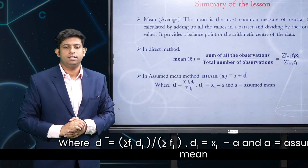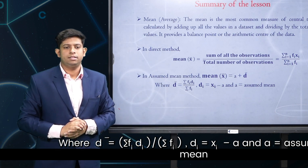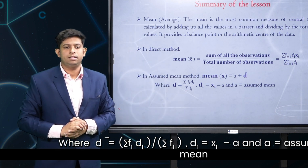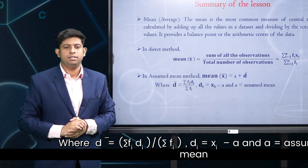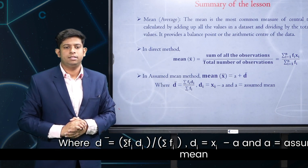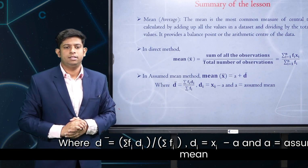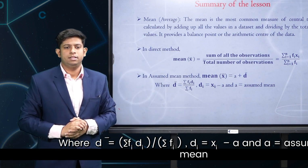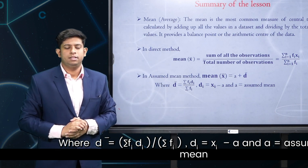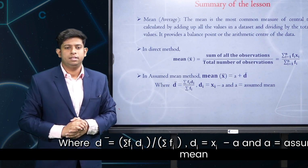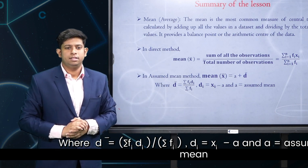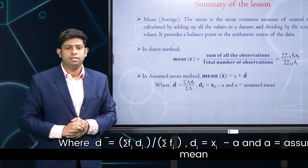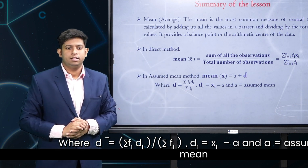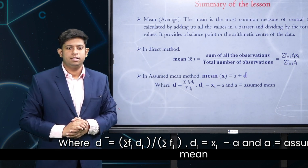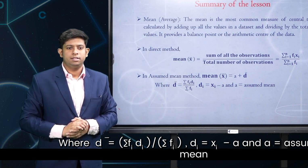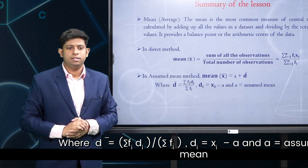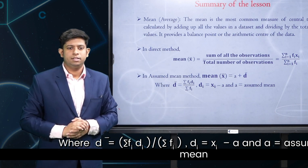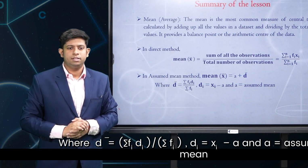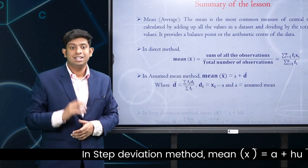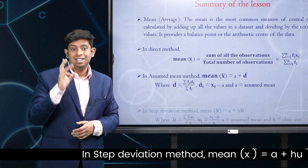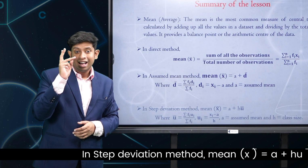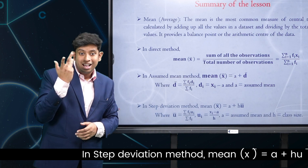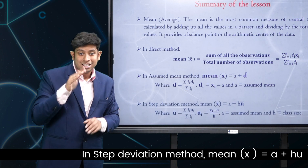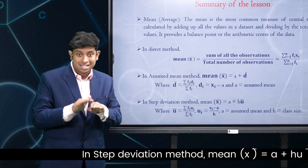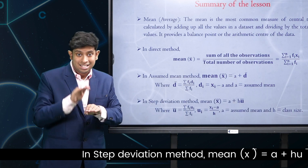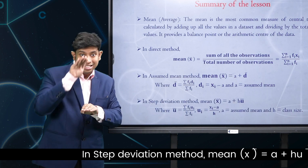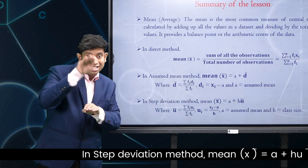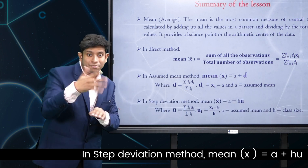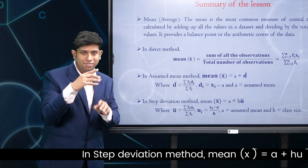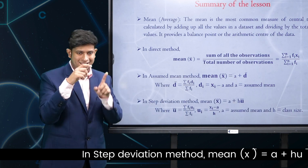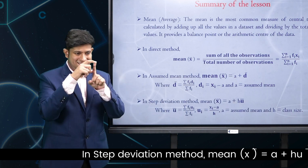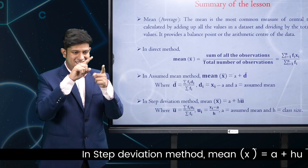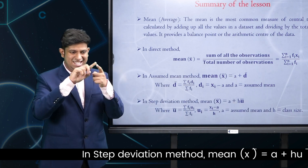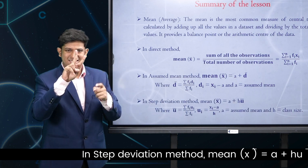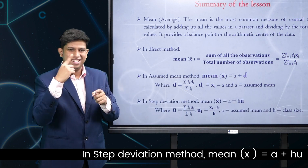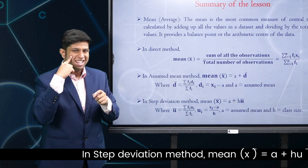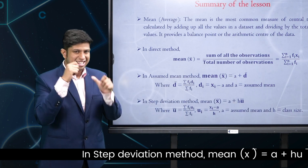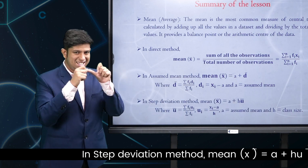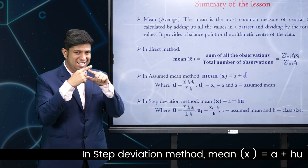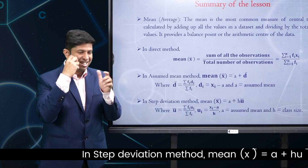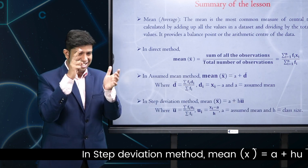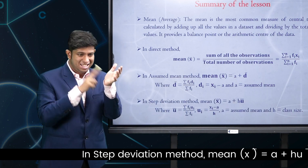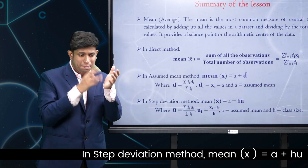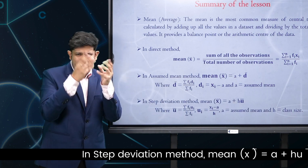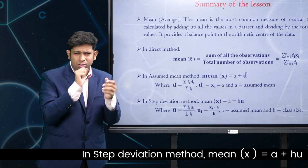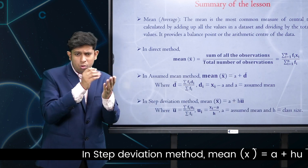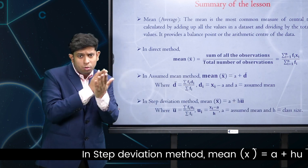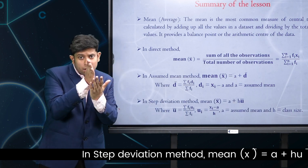a and a is equal to assumed mean. In step deviation method, mean x bar is equal to a